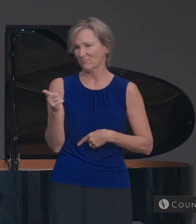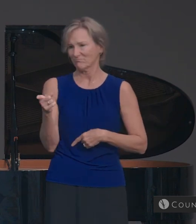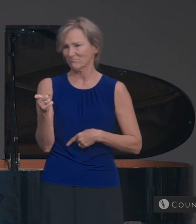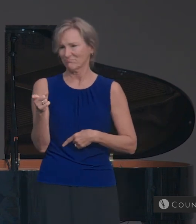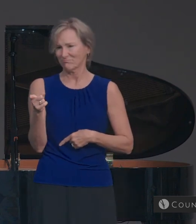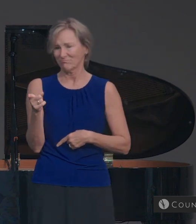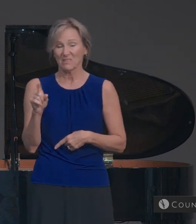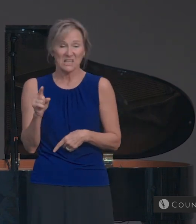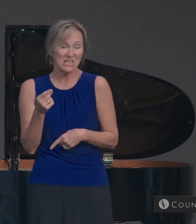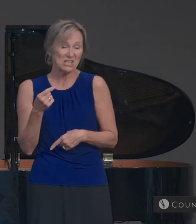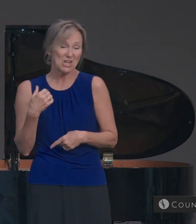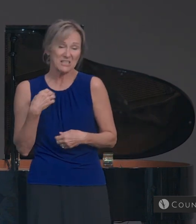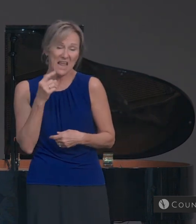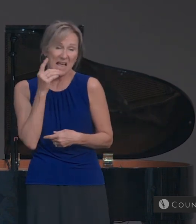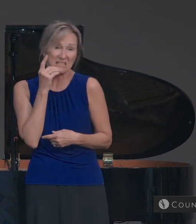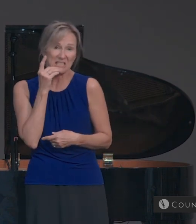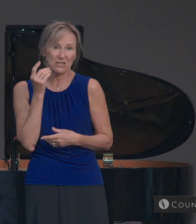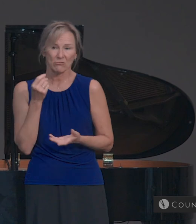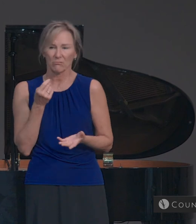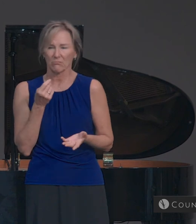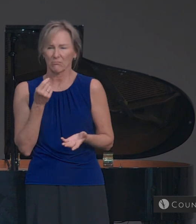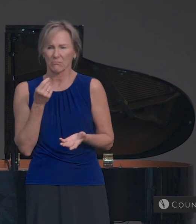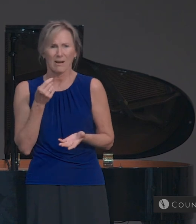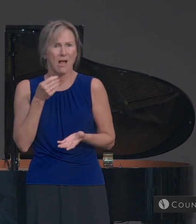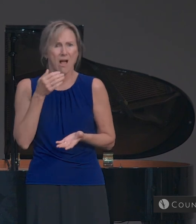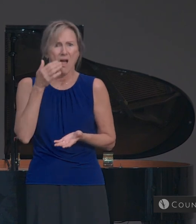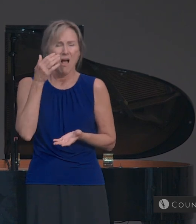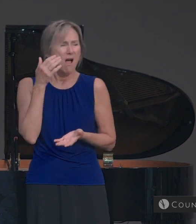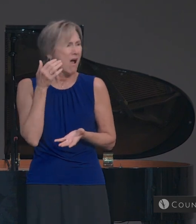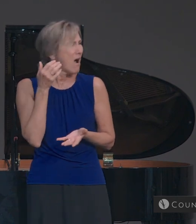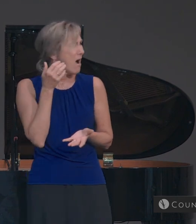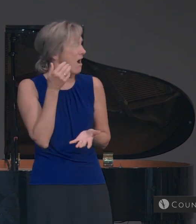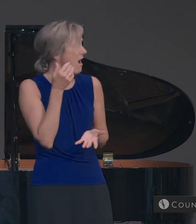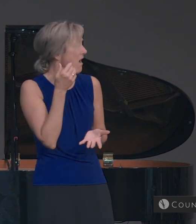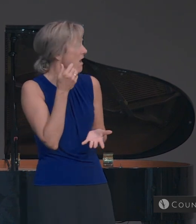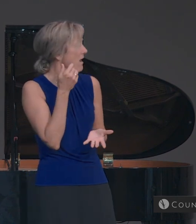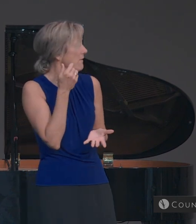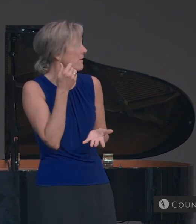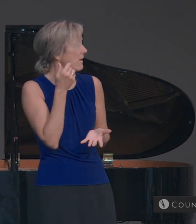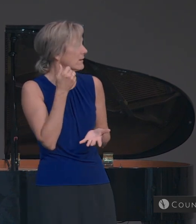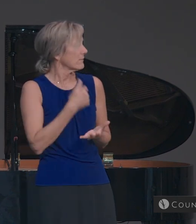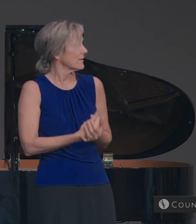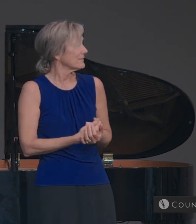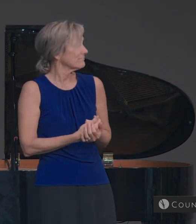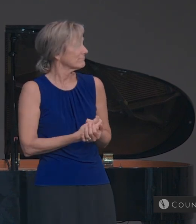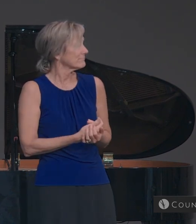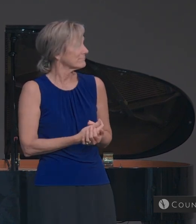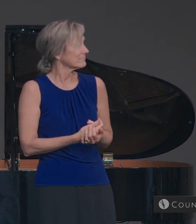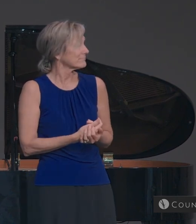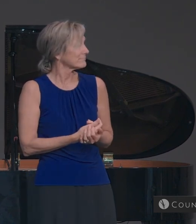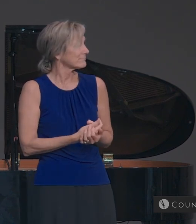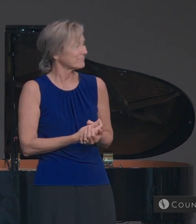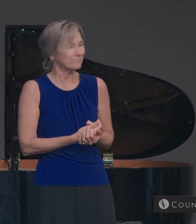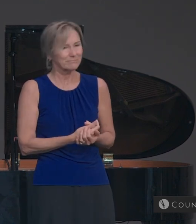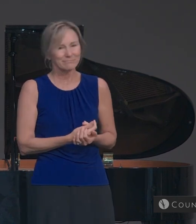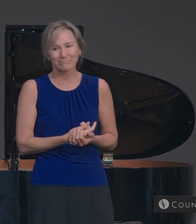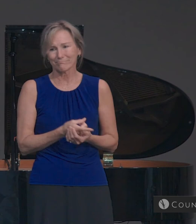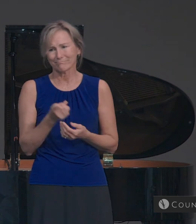him because he fails to have dinner. And Aaron says, what? My sons